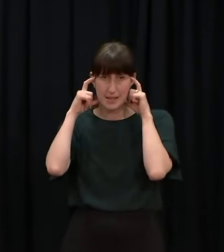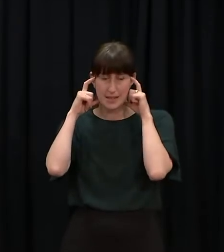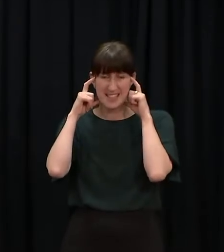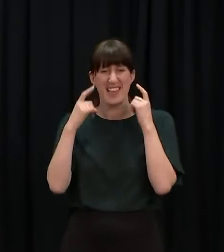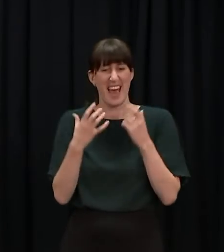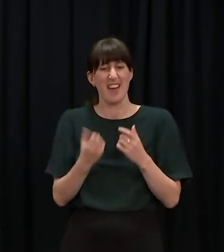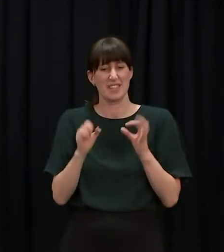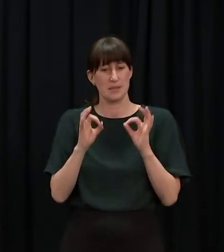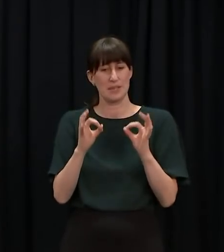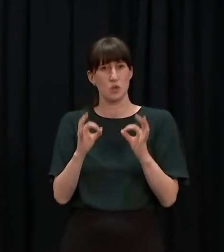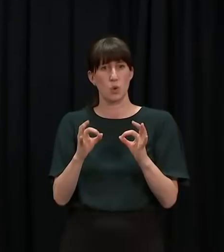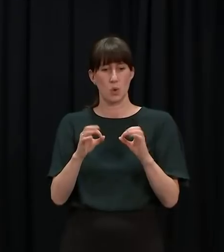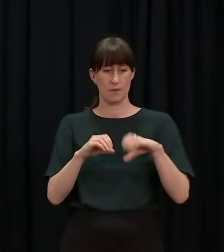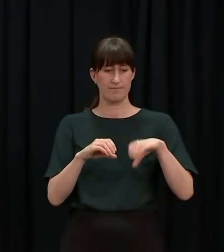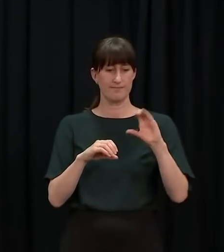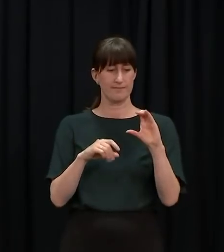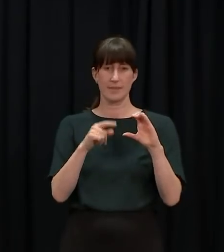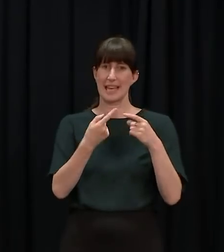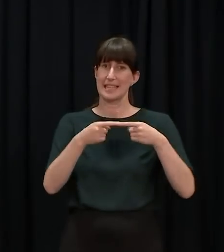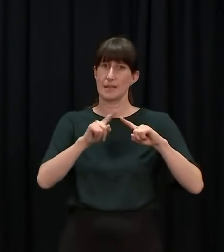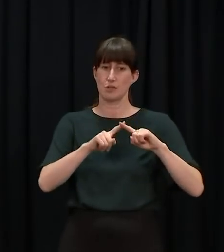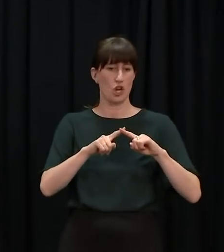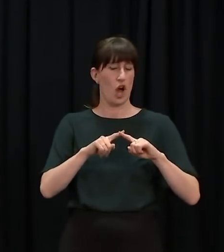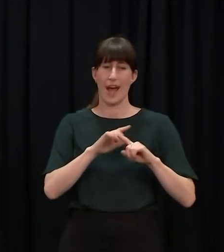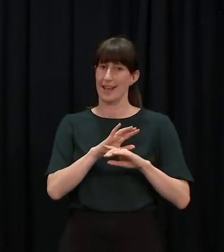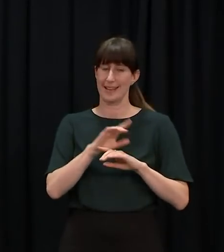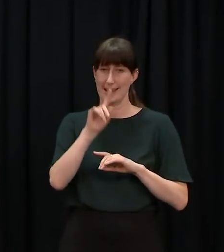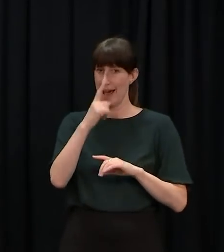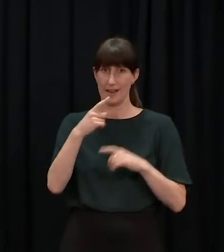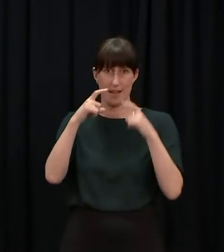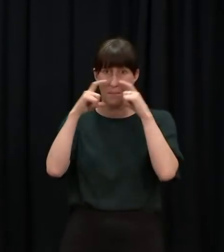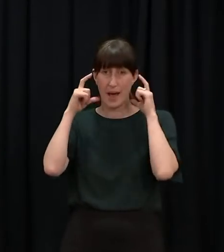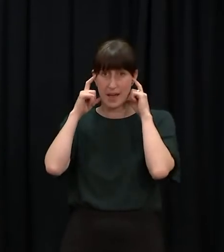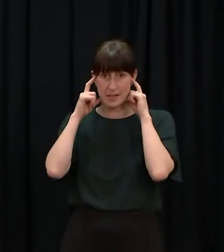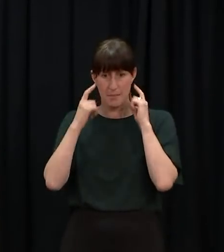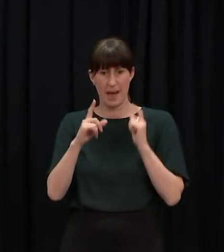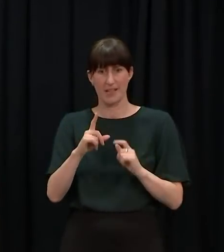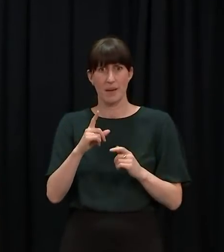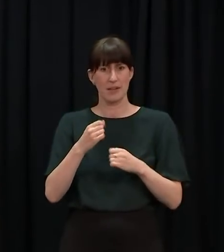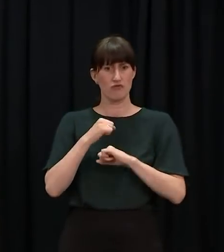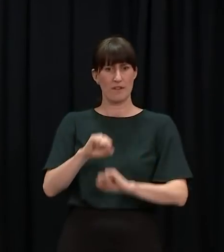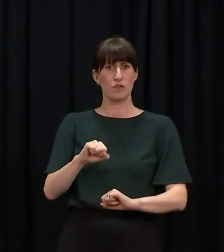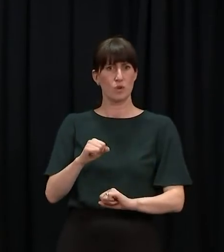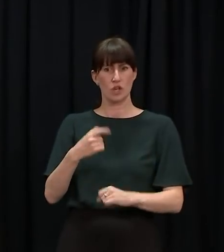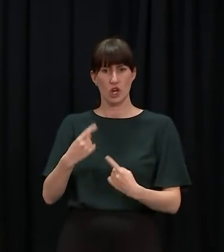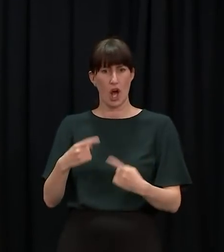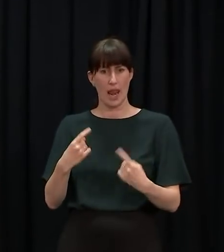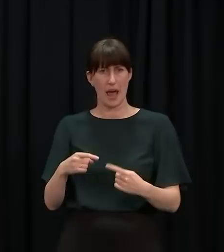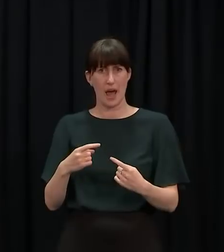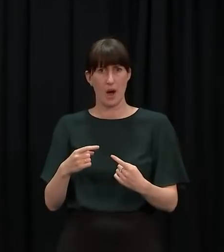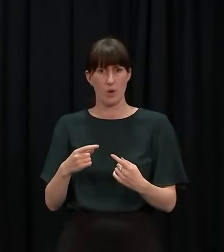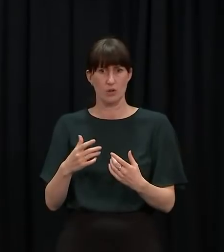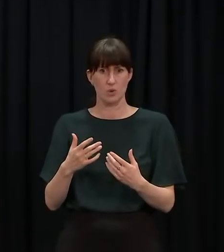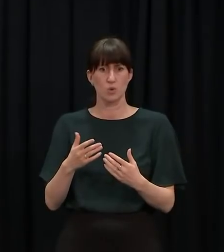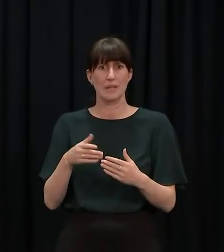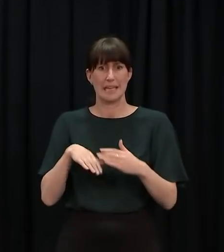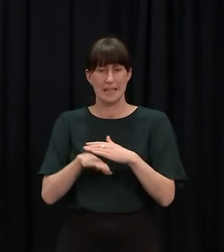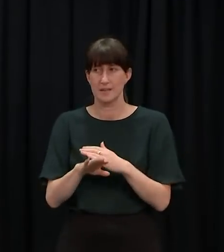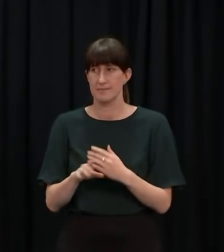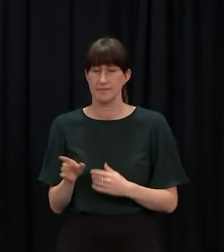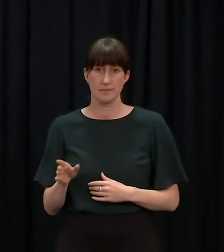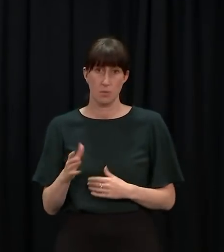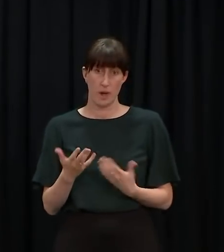Look, if people have an exemption, then they have an exemption and they should be served. For people, for Businesses who are really struggling at level